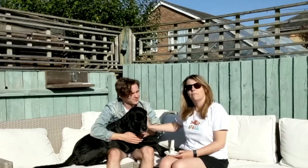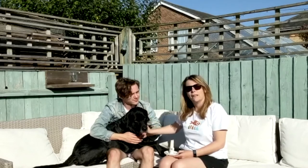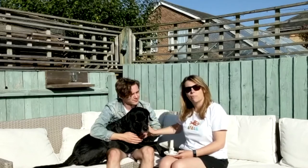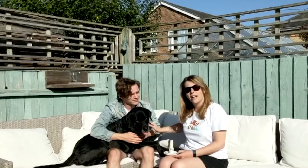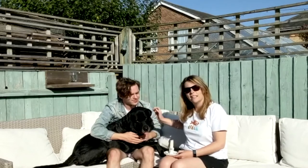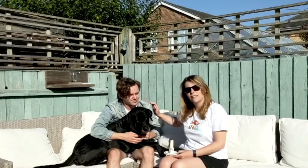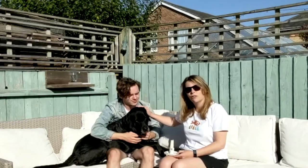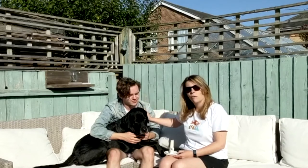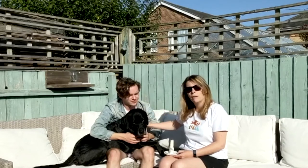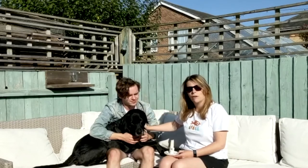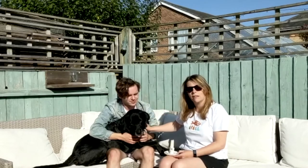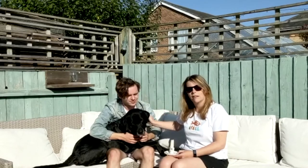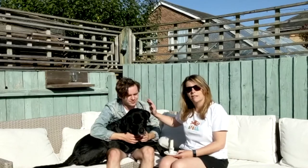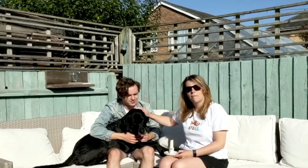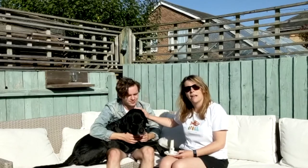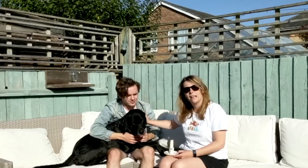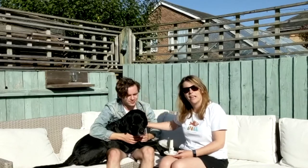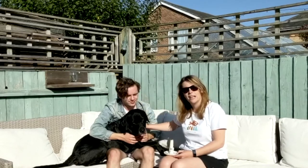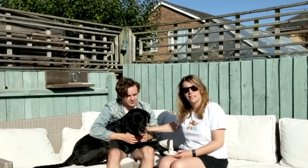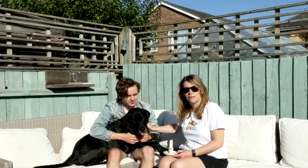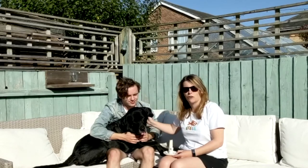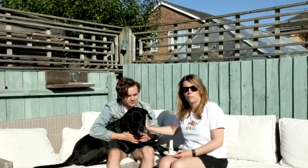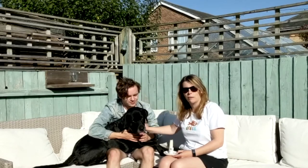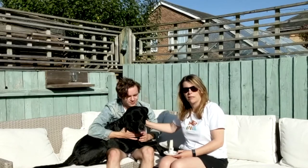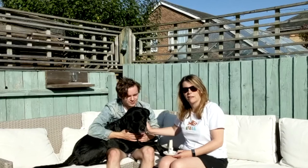May the brightness of God be with you. May the lightness of God be with you.